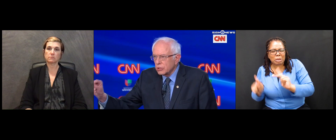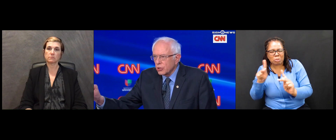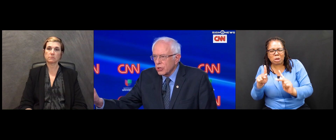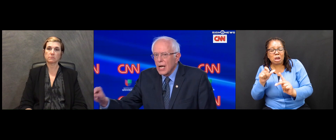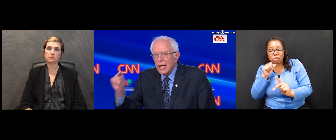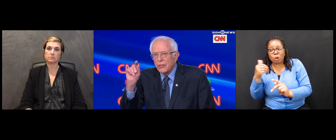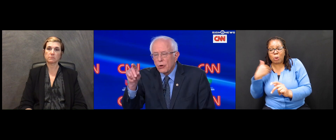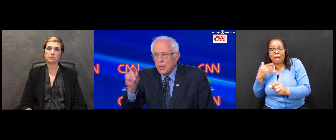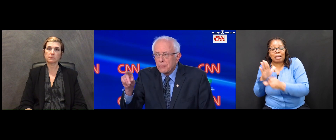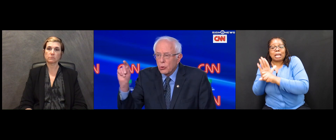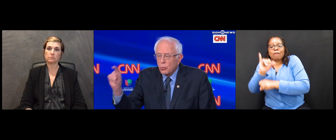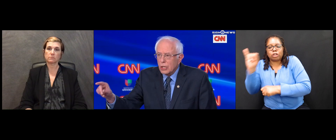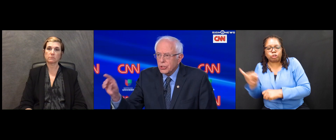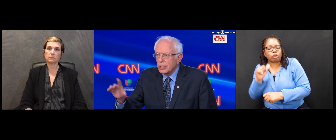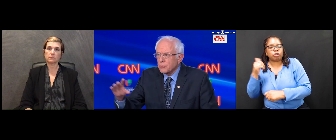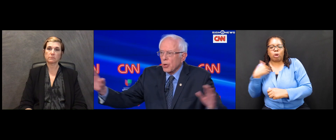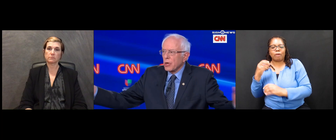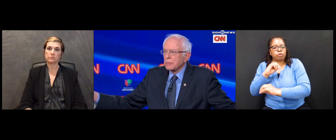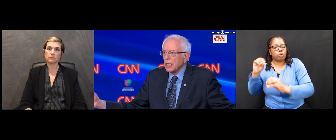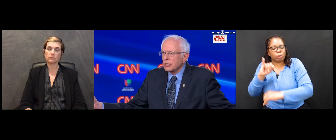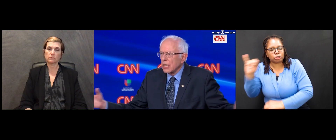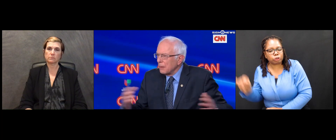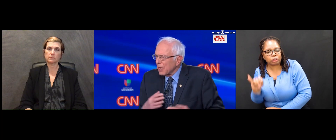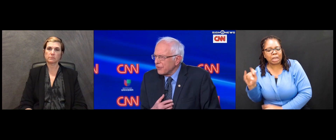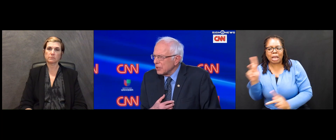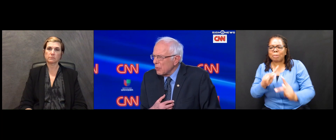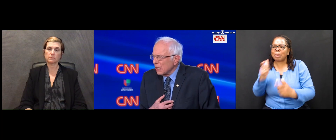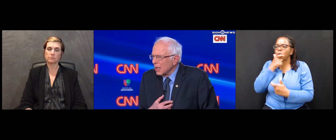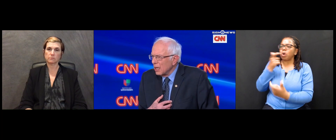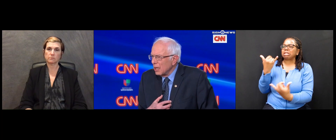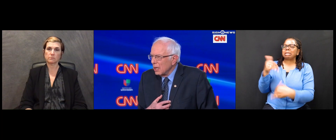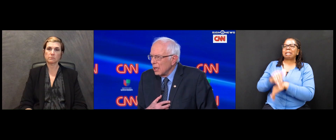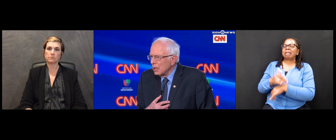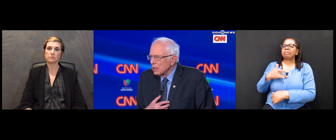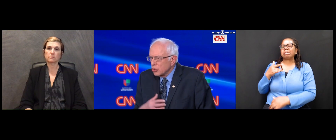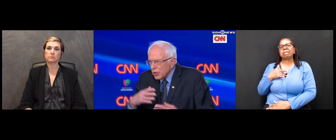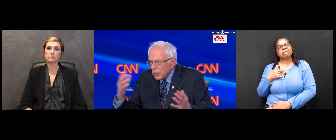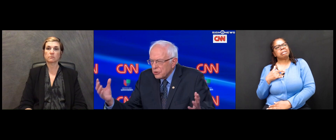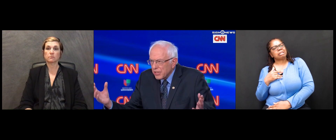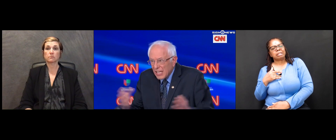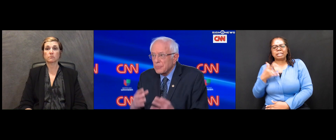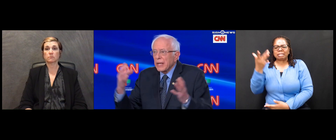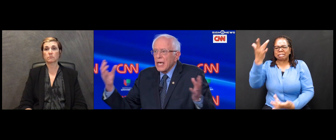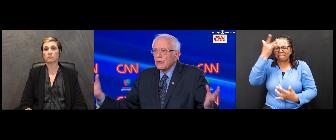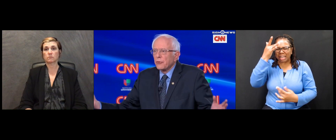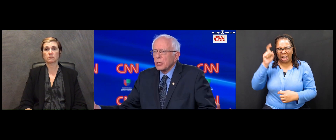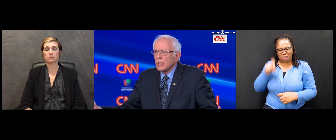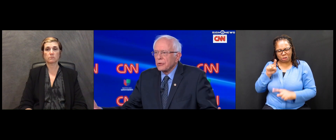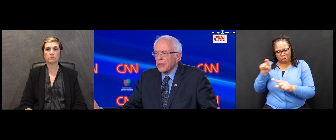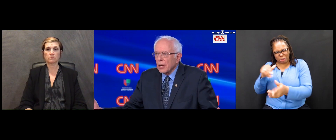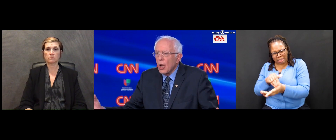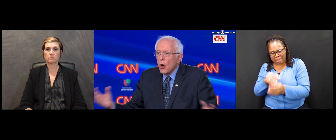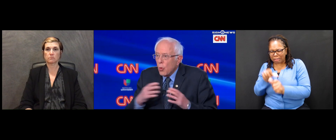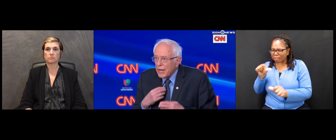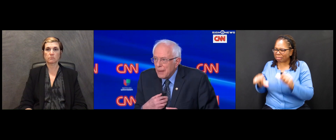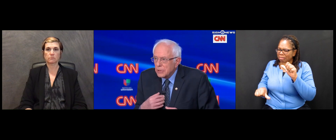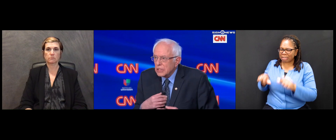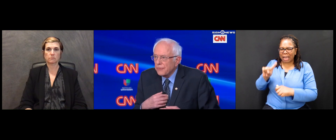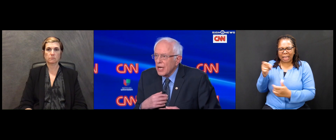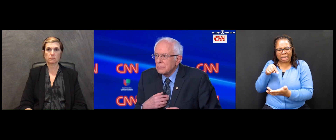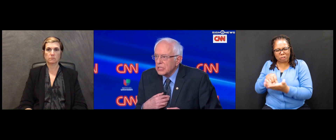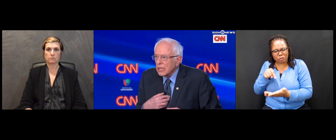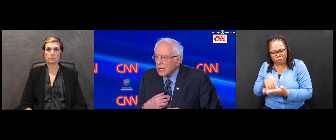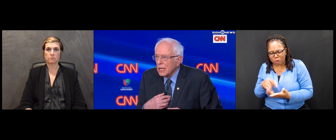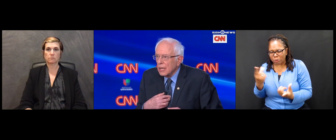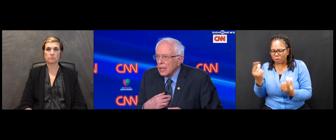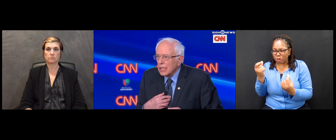or underinsured, and there are people who are watching this program tonight who say, I'm not feeling well. Should I go to the doctor? But I can't afford to go to the doctor. What happens